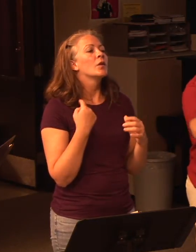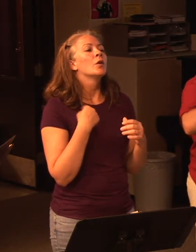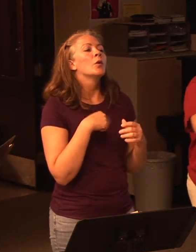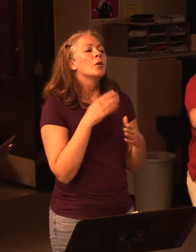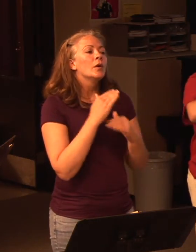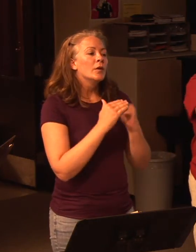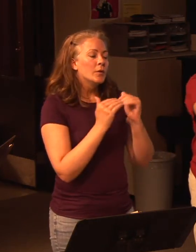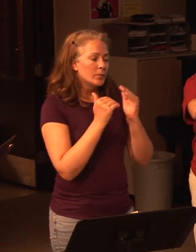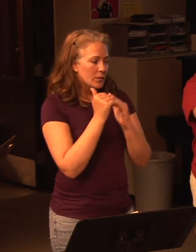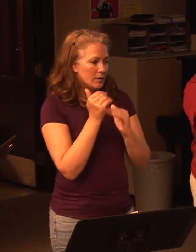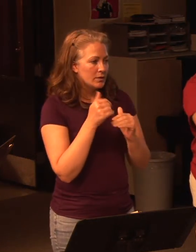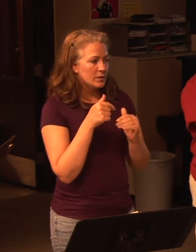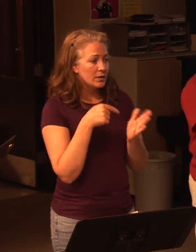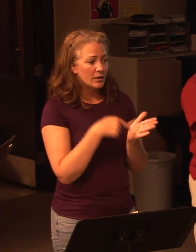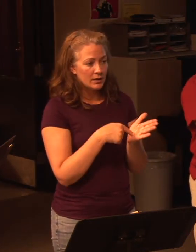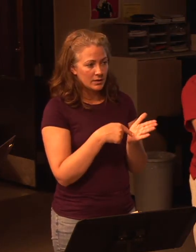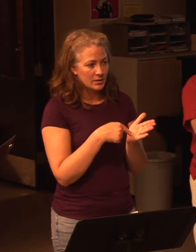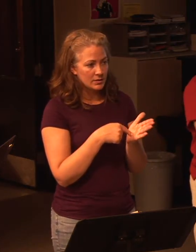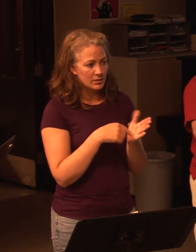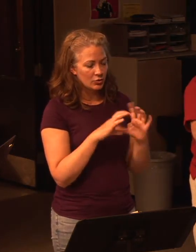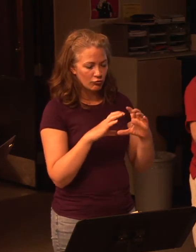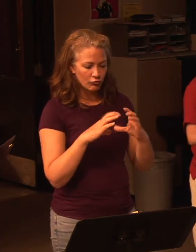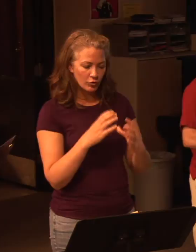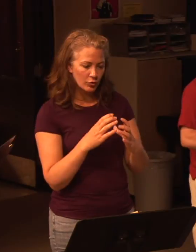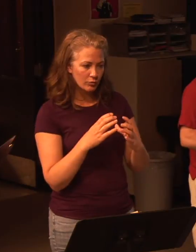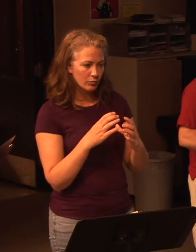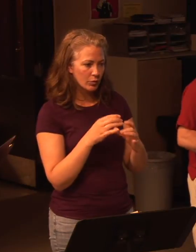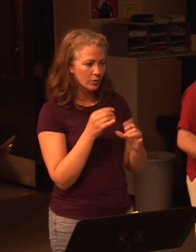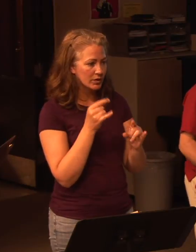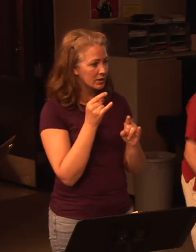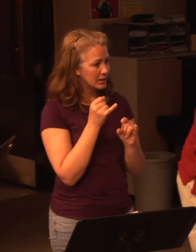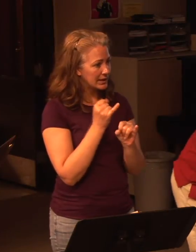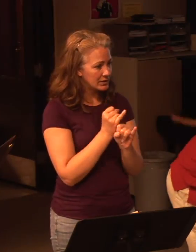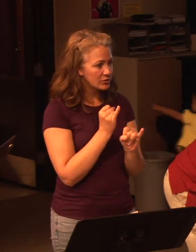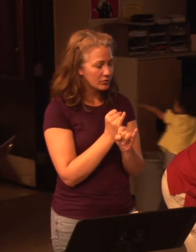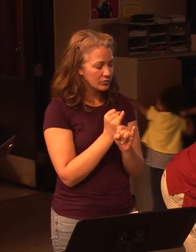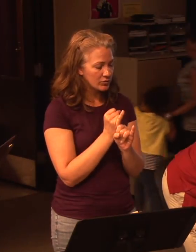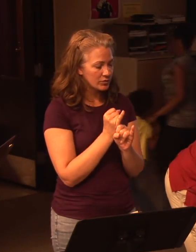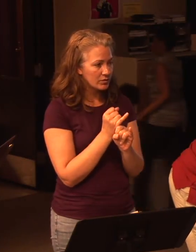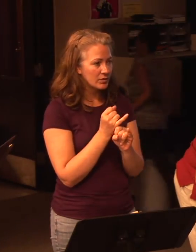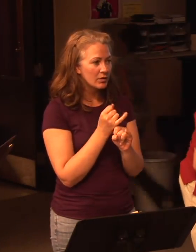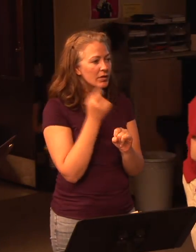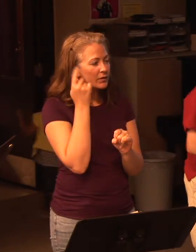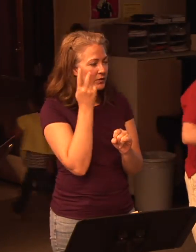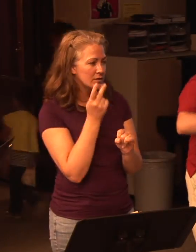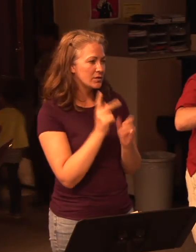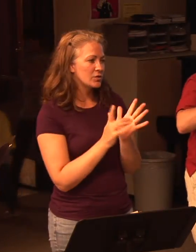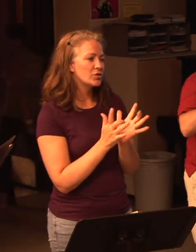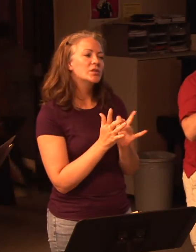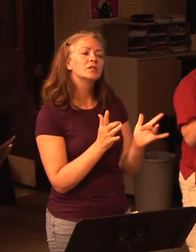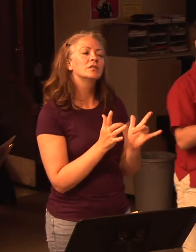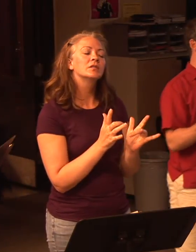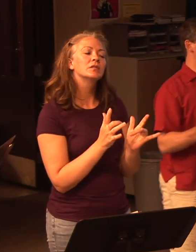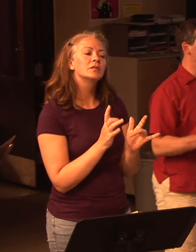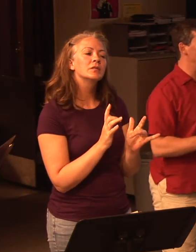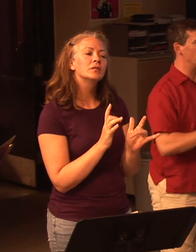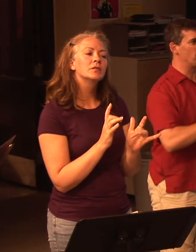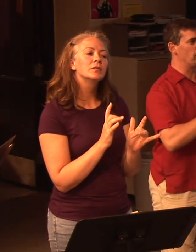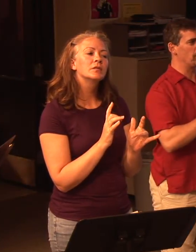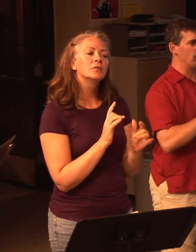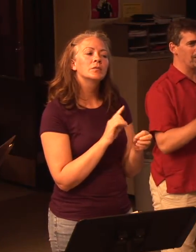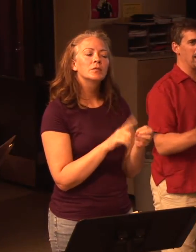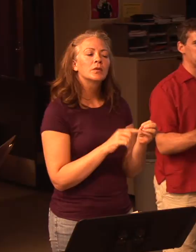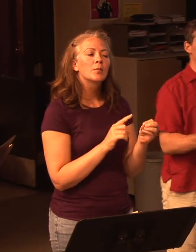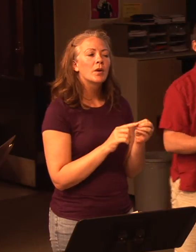building this you know, group or this institution. And when you look at Jesus was in many ways more like about